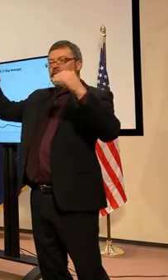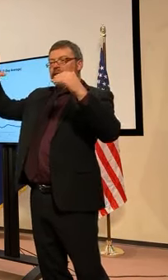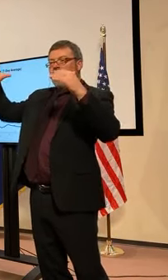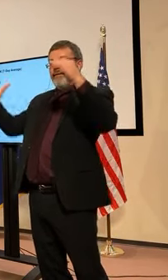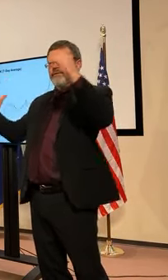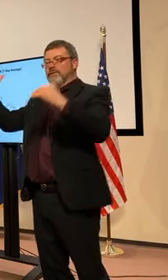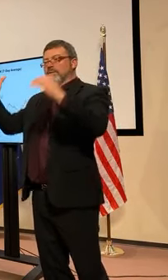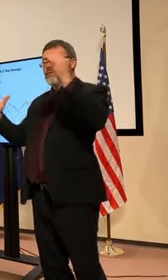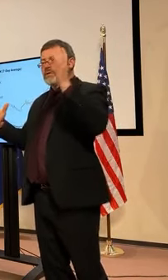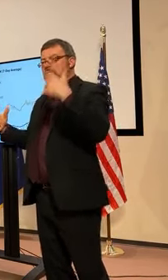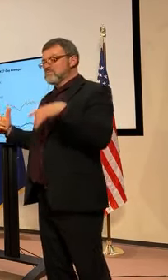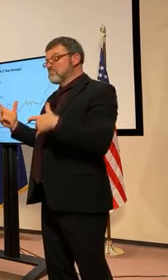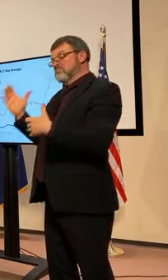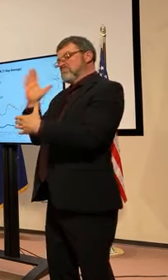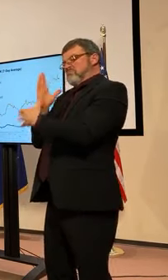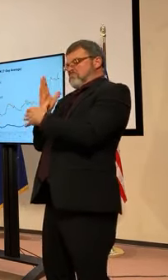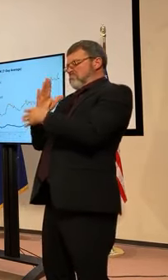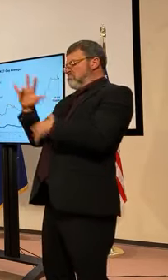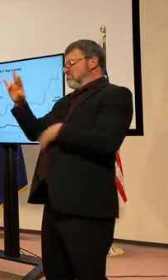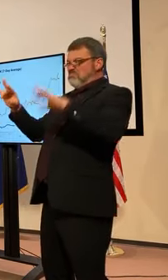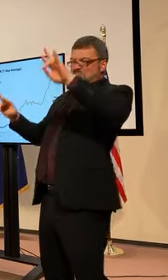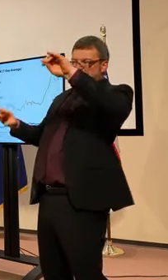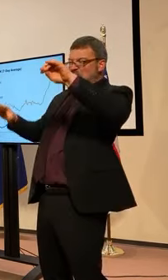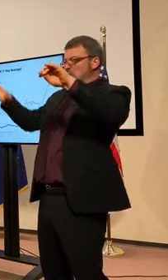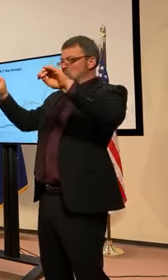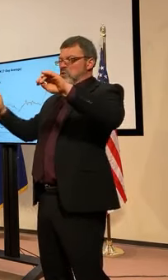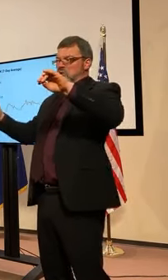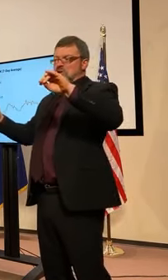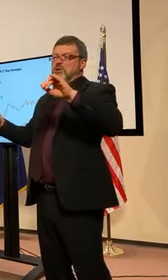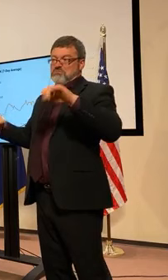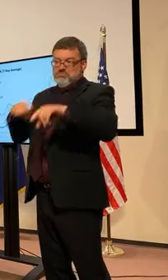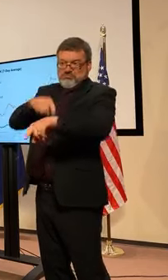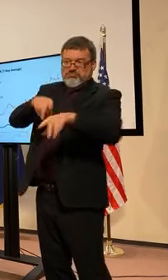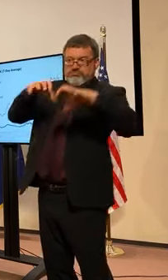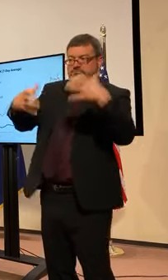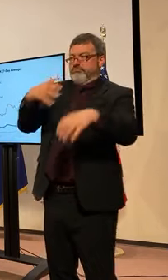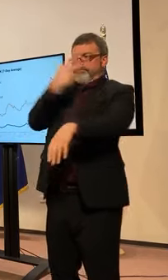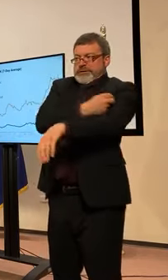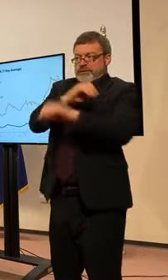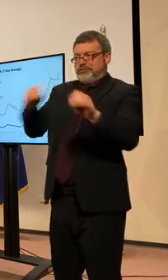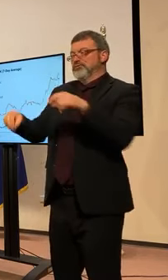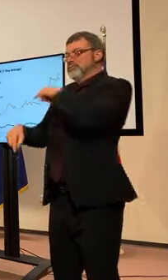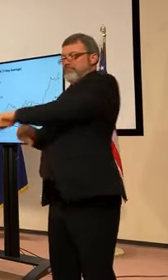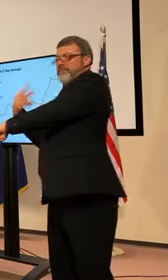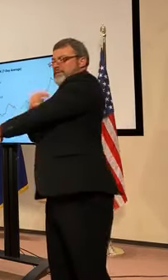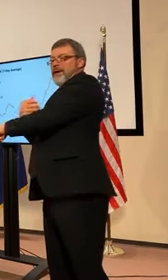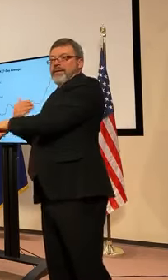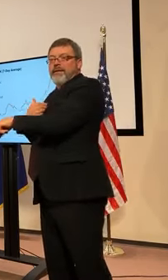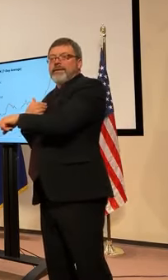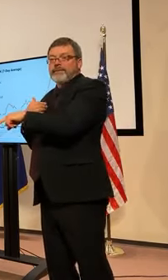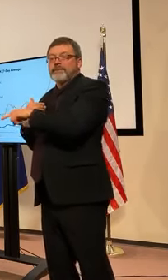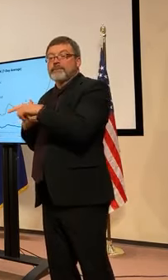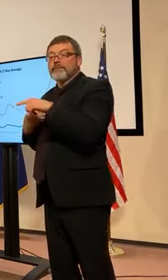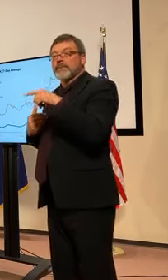Of those that were recently tested positive? Correct. Never got the shots?